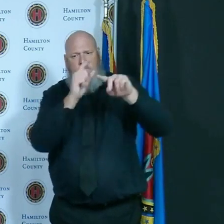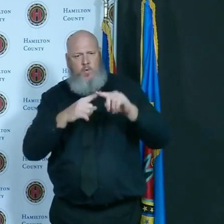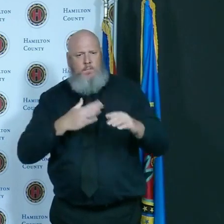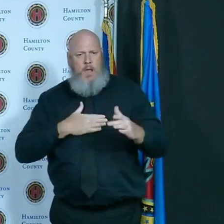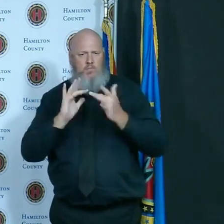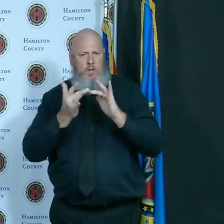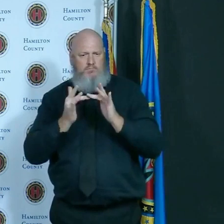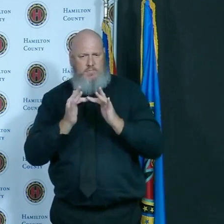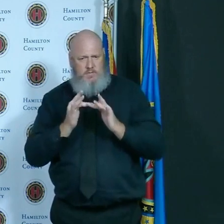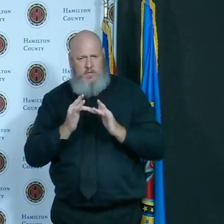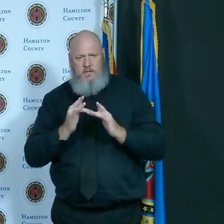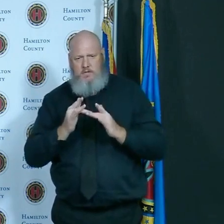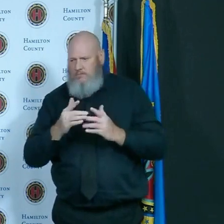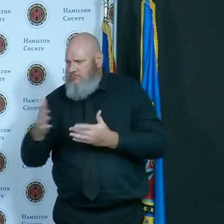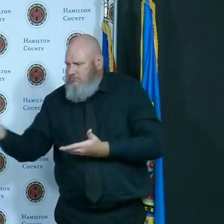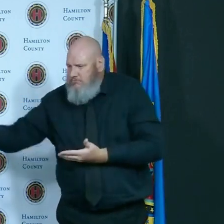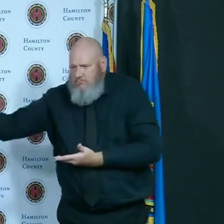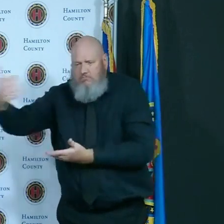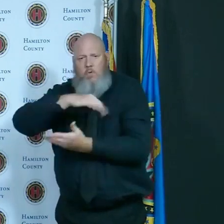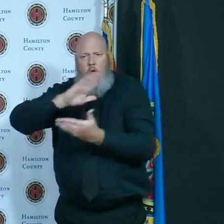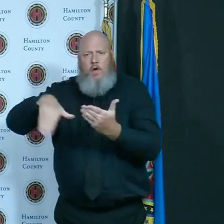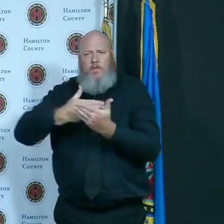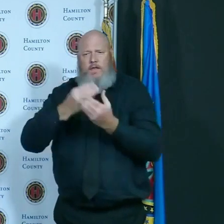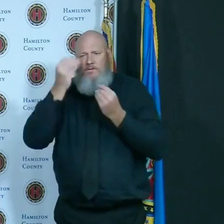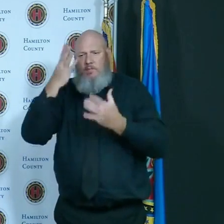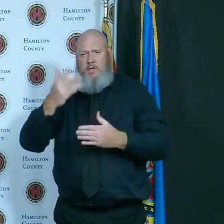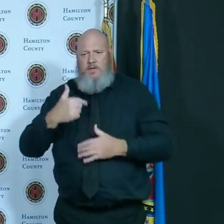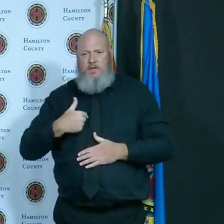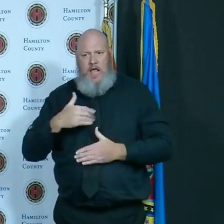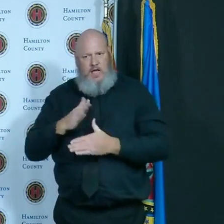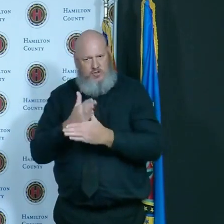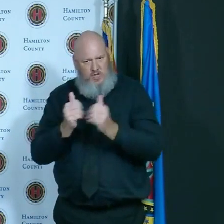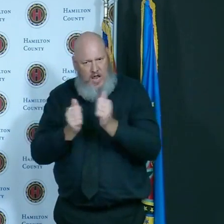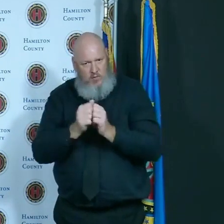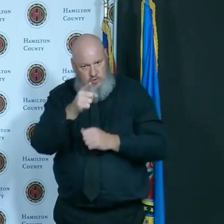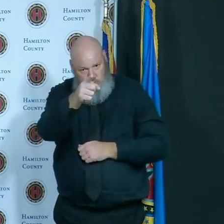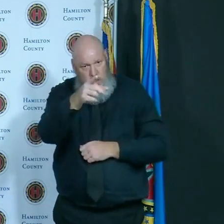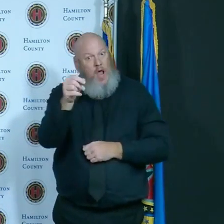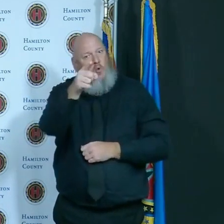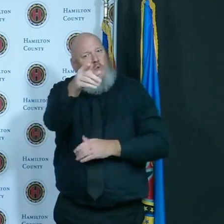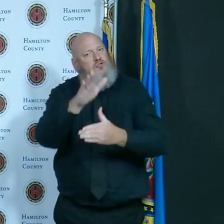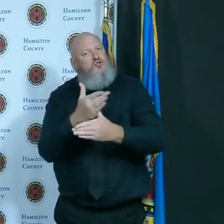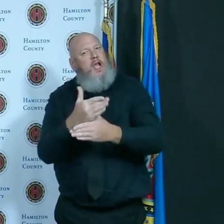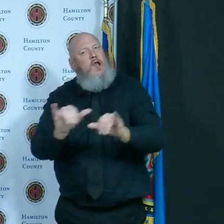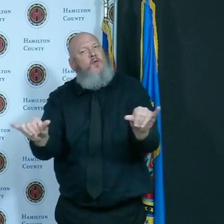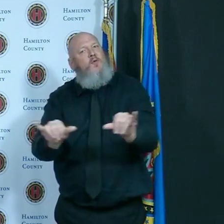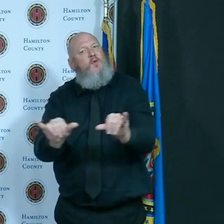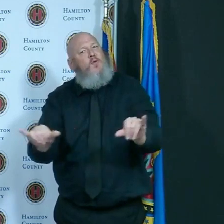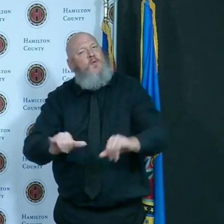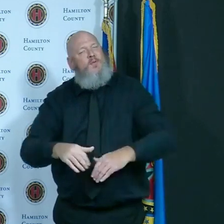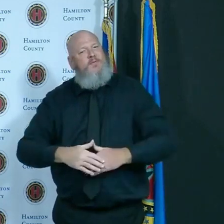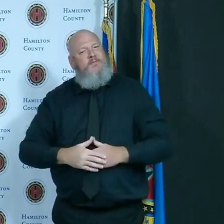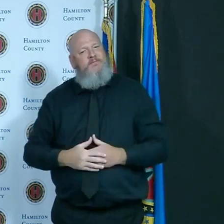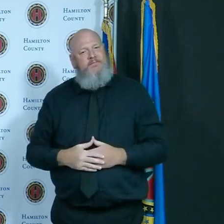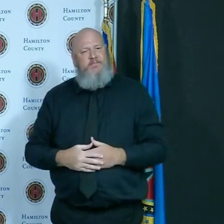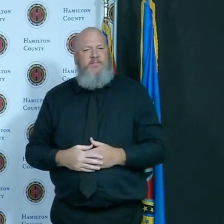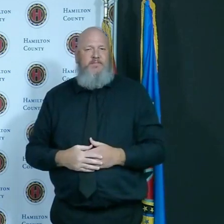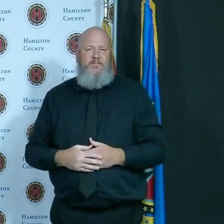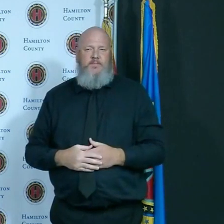share information, but you have the opportunity to provide information and upload it on the site. I keep